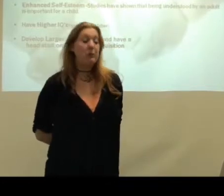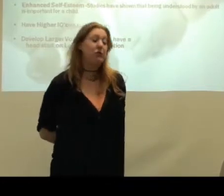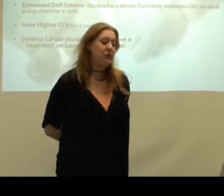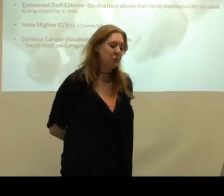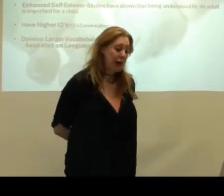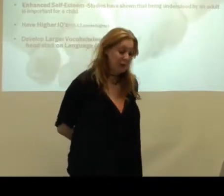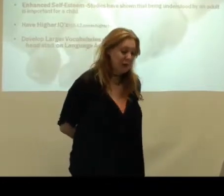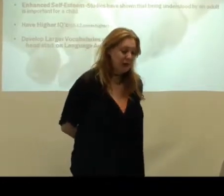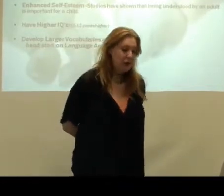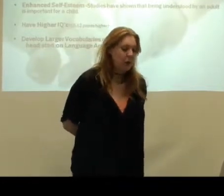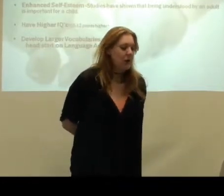of you probably know,